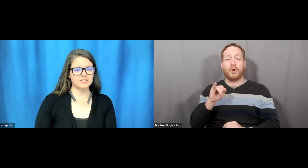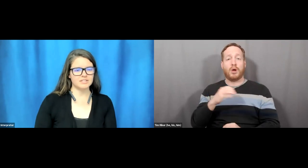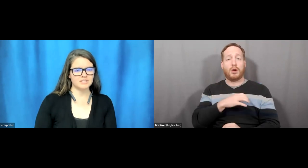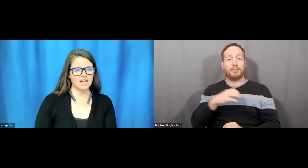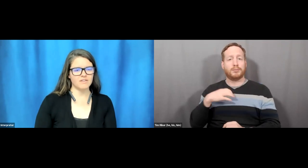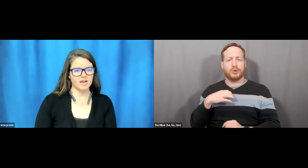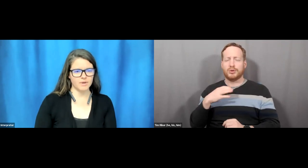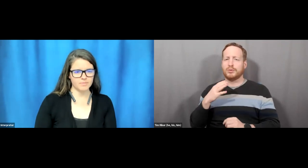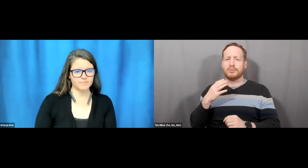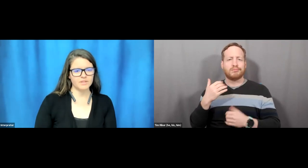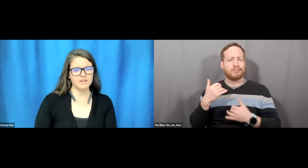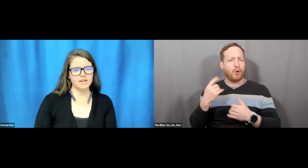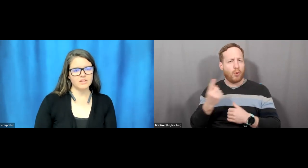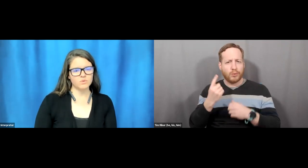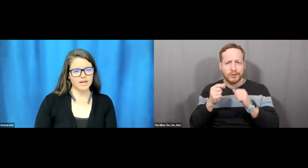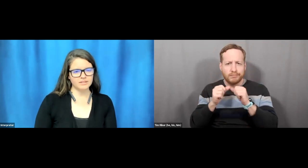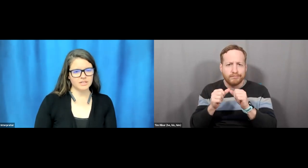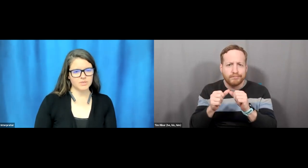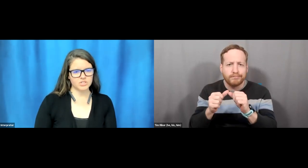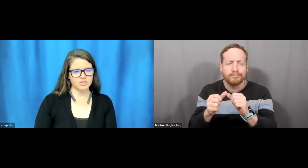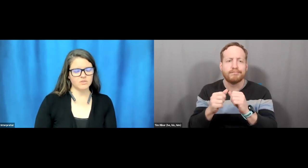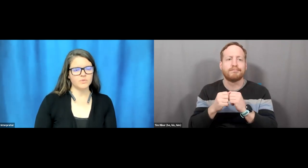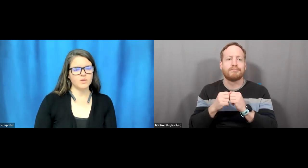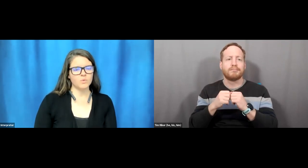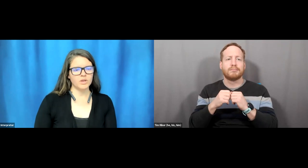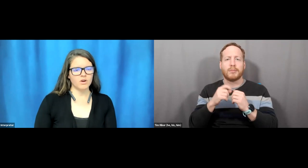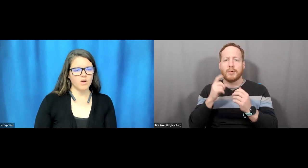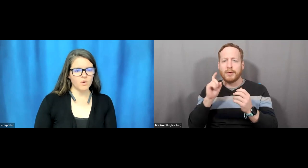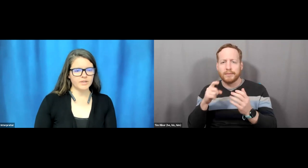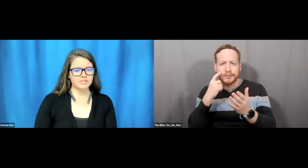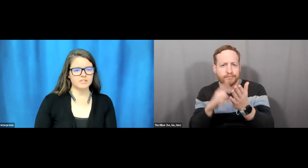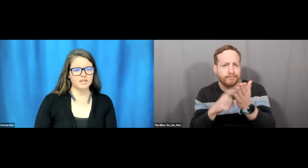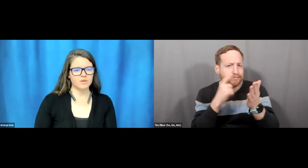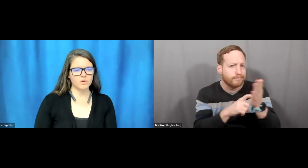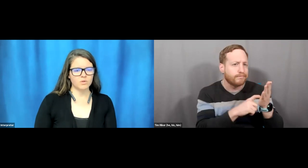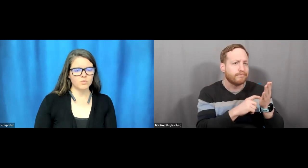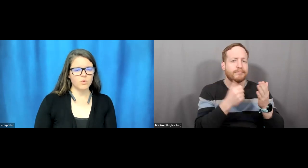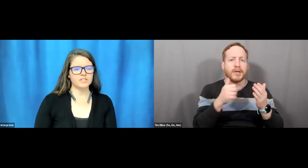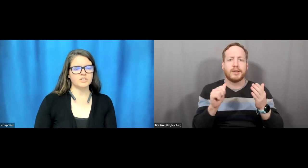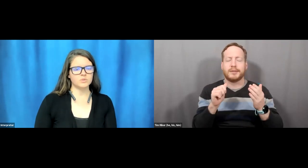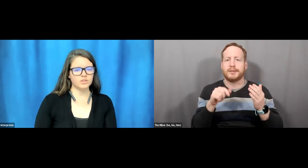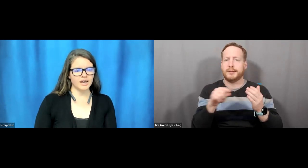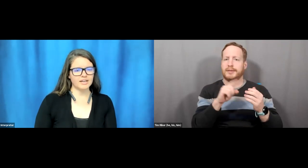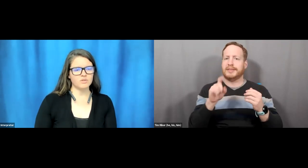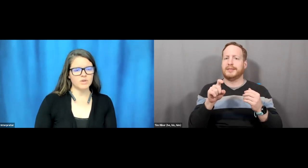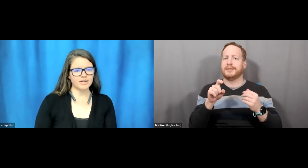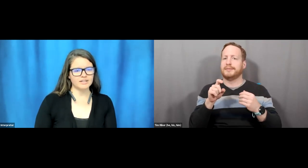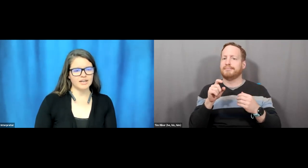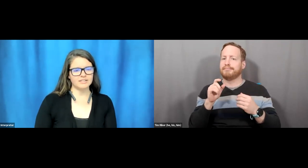incidences that have come up. And at the Rhode Island Commission, we are always wanting to look at and recognize